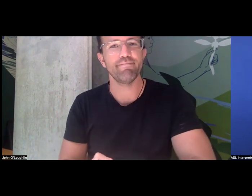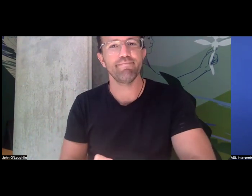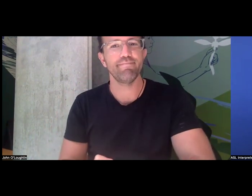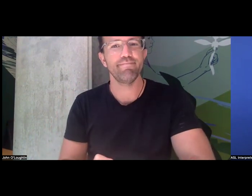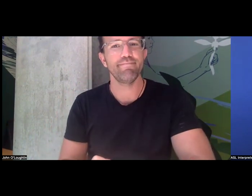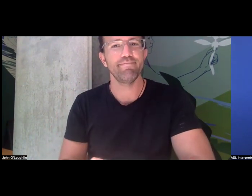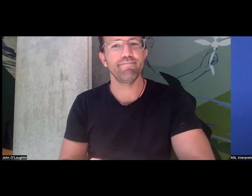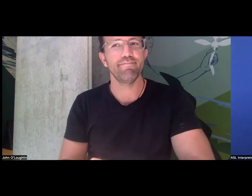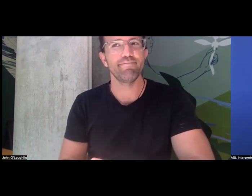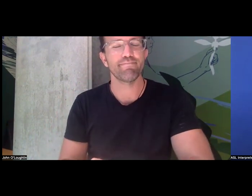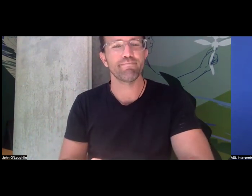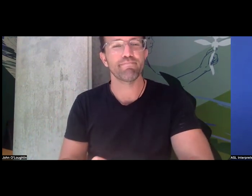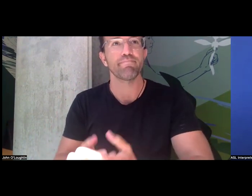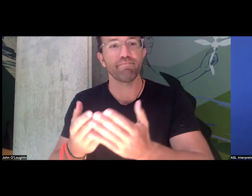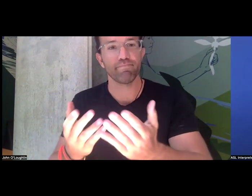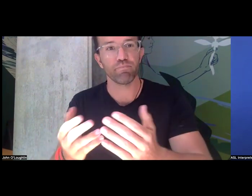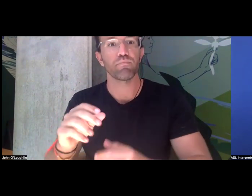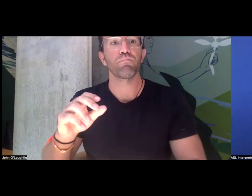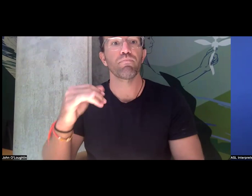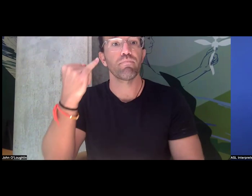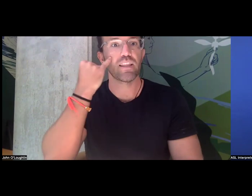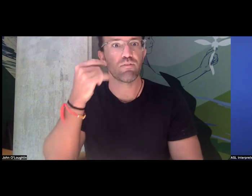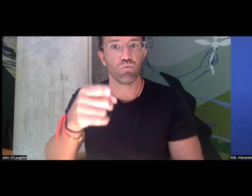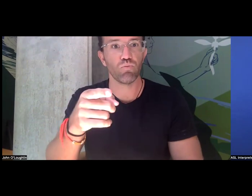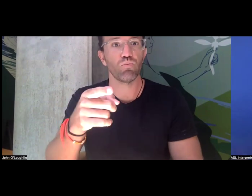I will give you a lot of feedback.